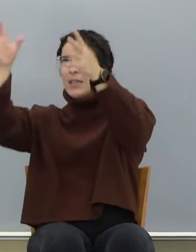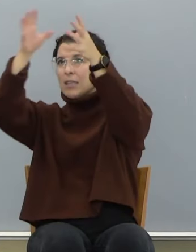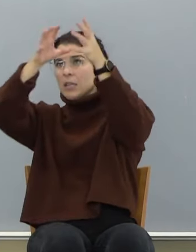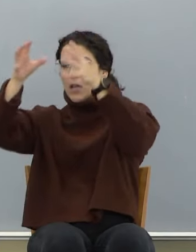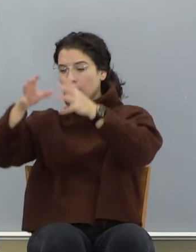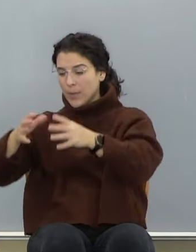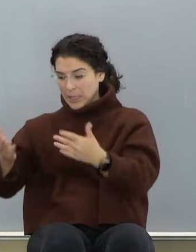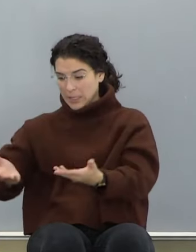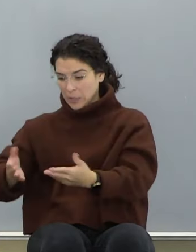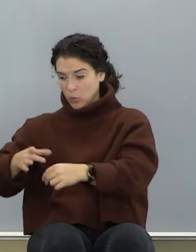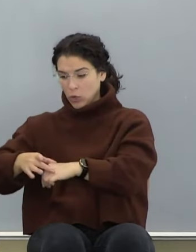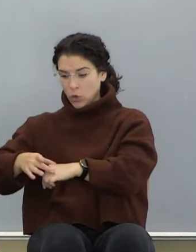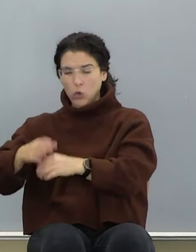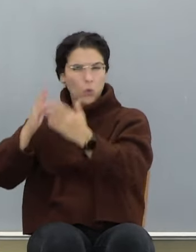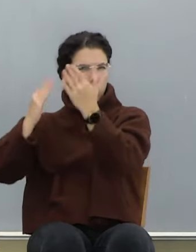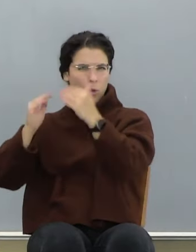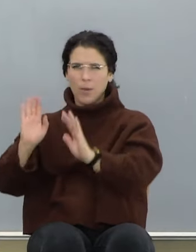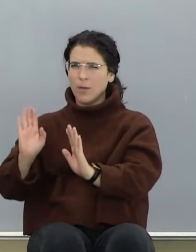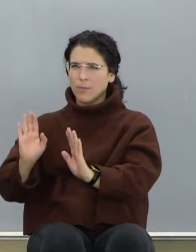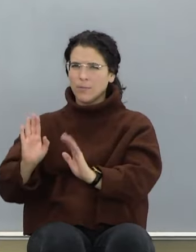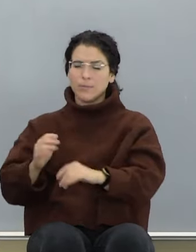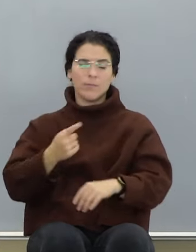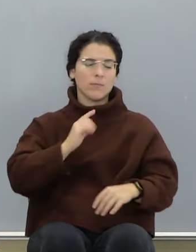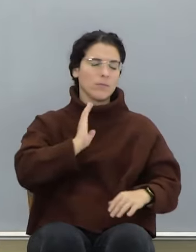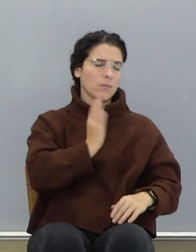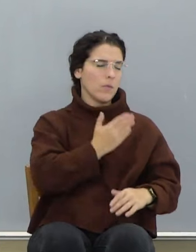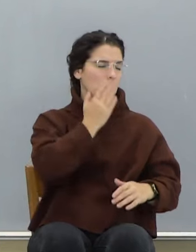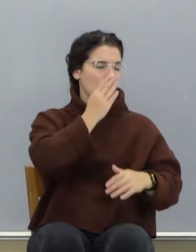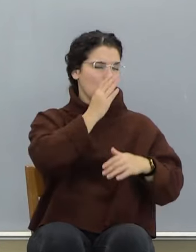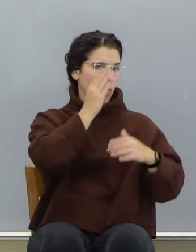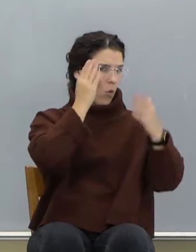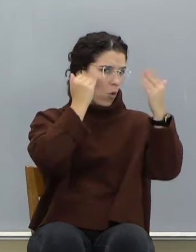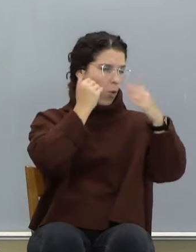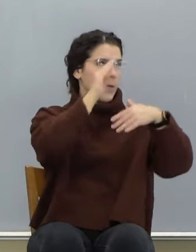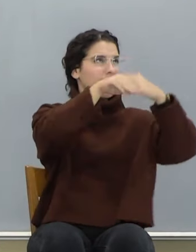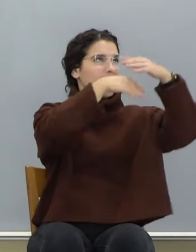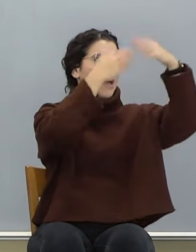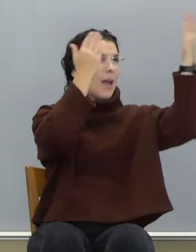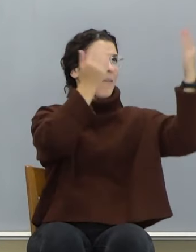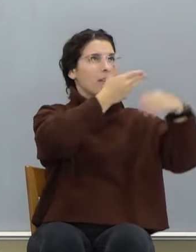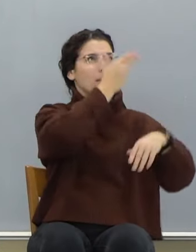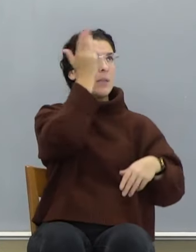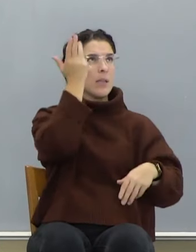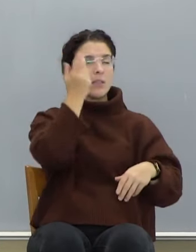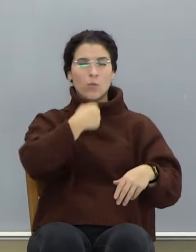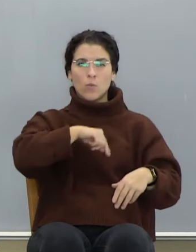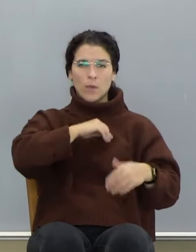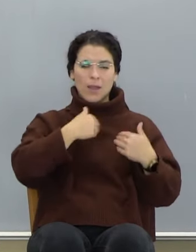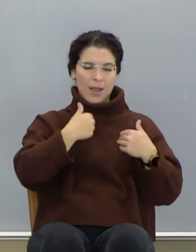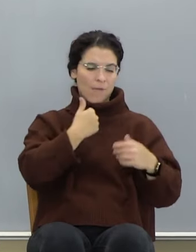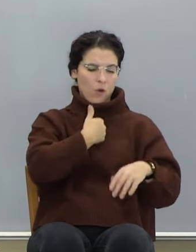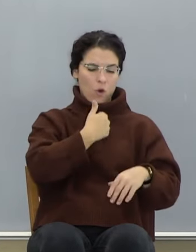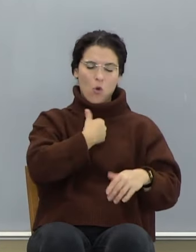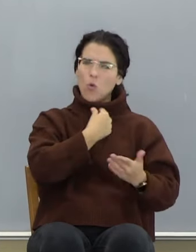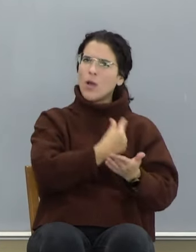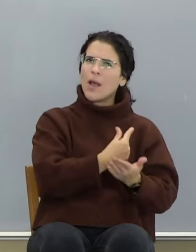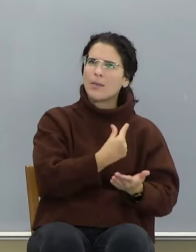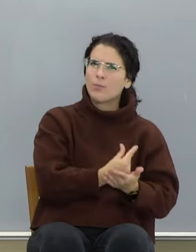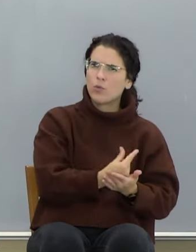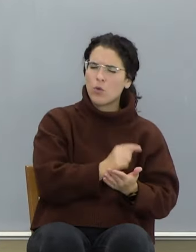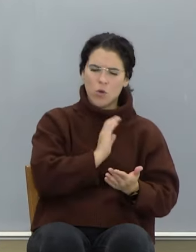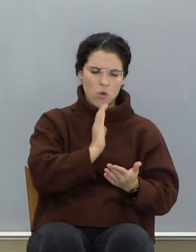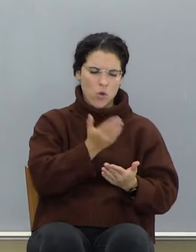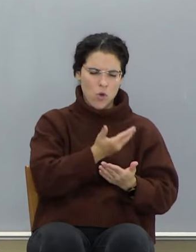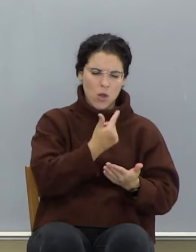hope. Our hope is the heavenly places. We have our own gospel. Our gospel